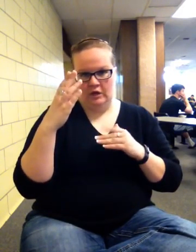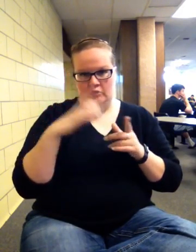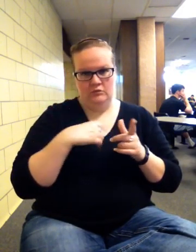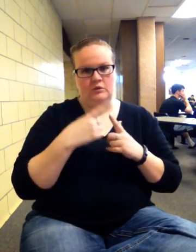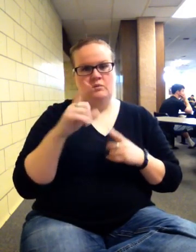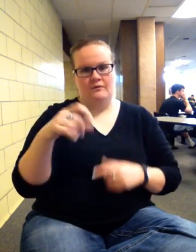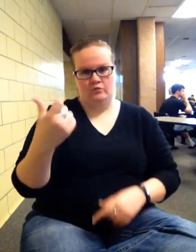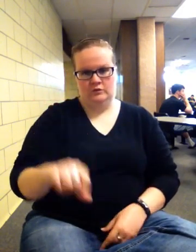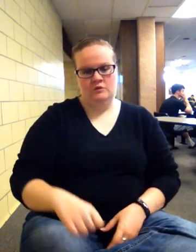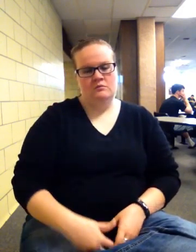would have to reject it.